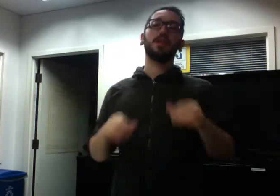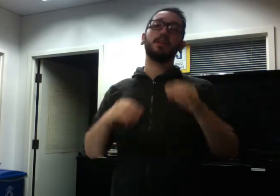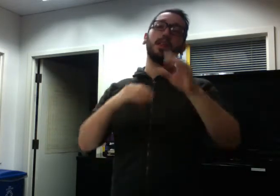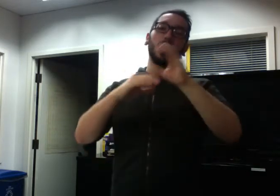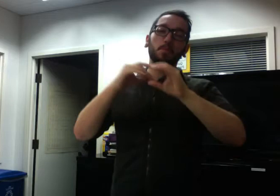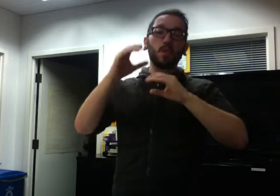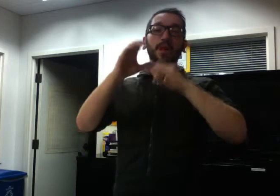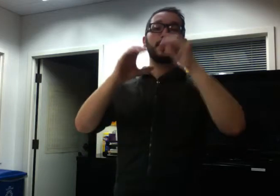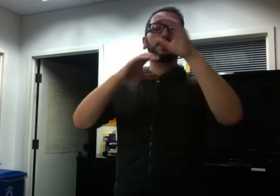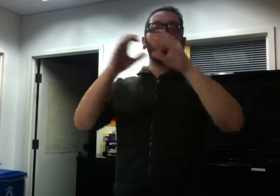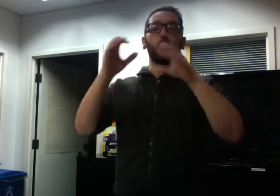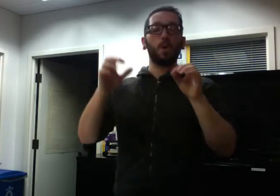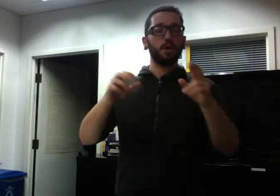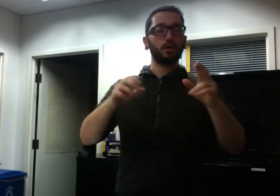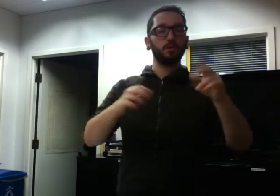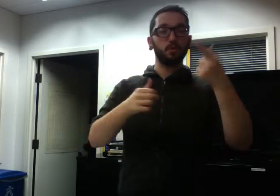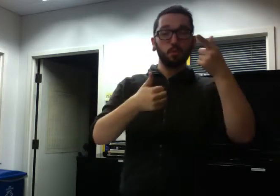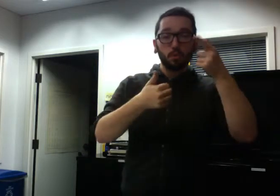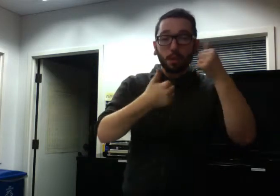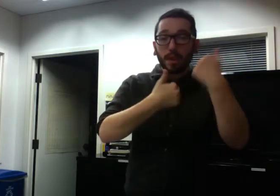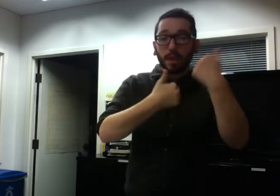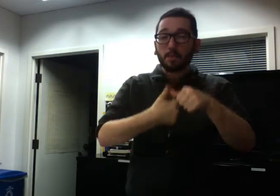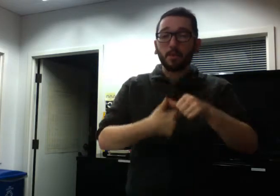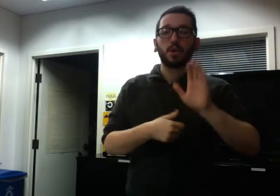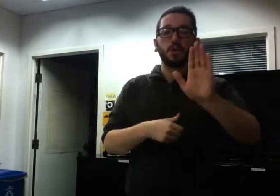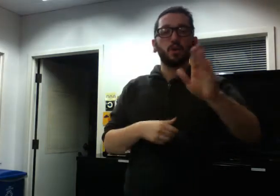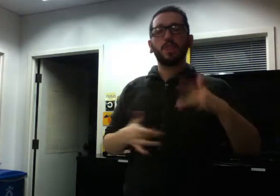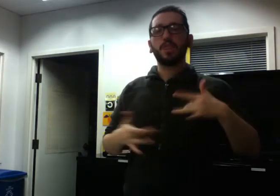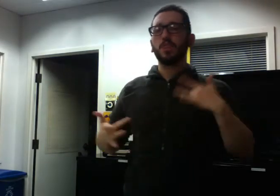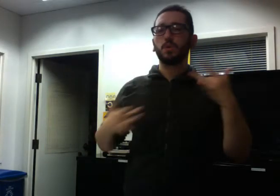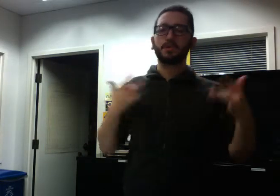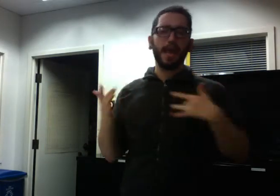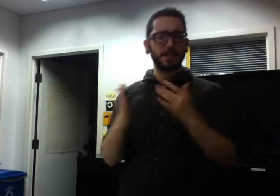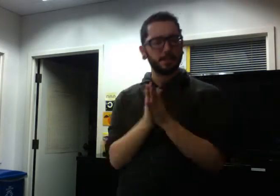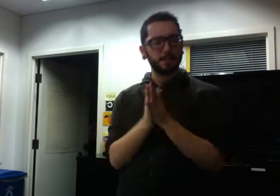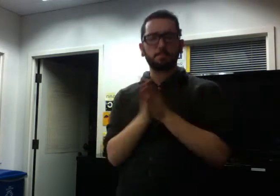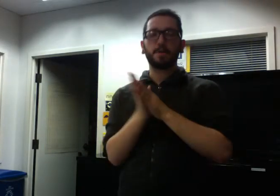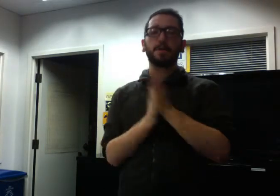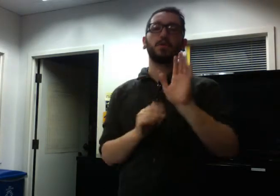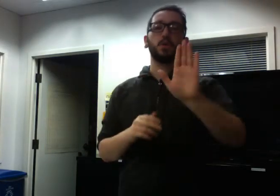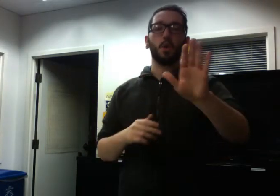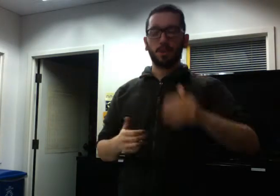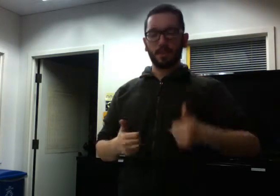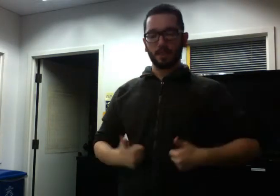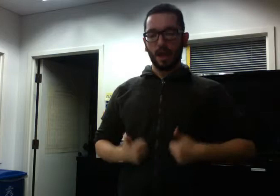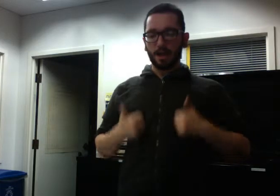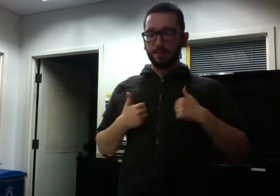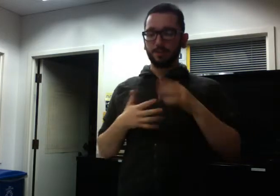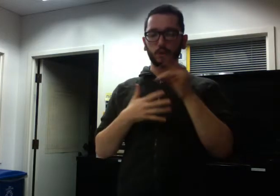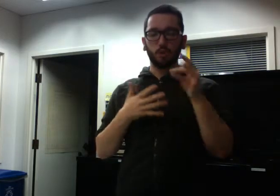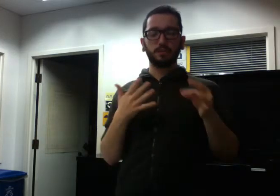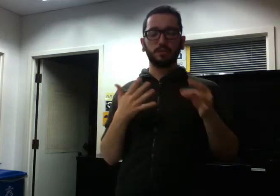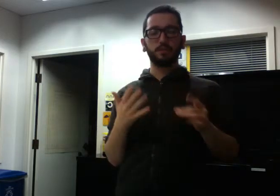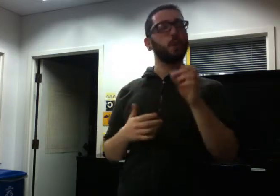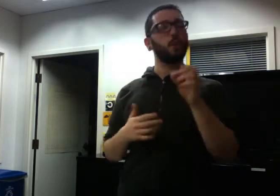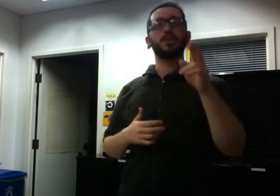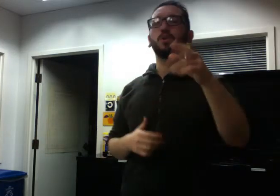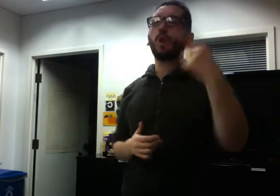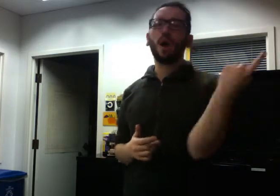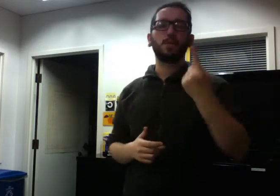and enthusiasm of your life choices? Do you simply go through your routine in an unconscious manner, or